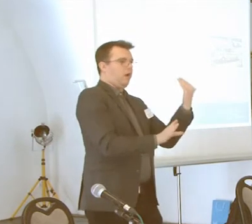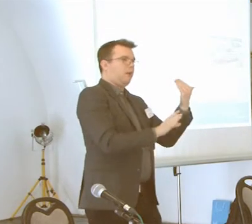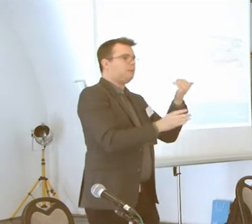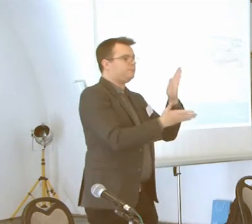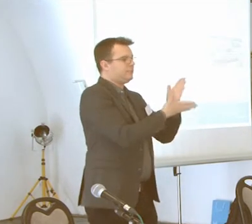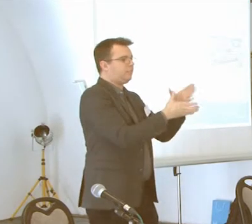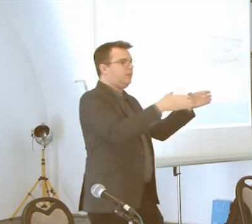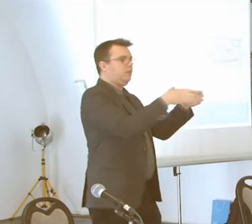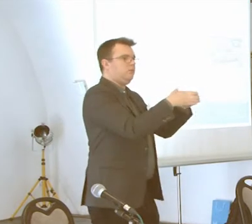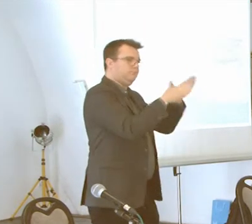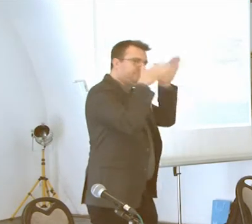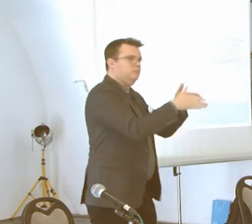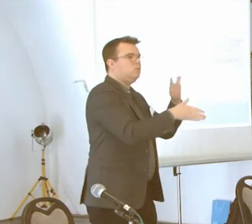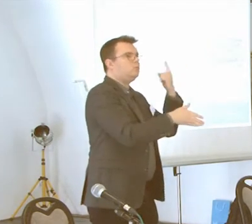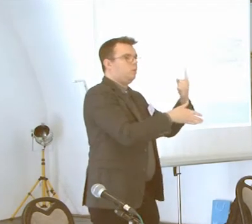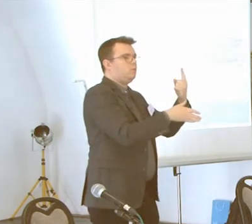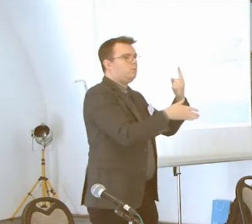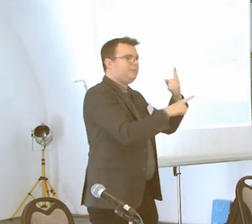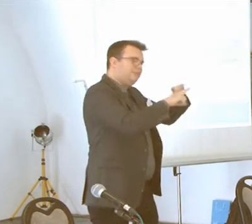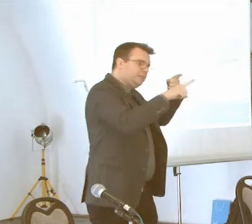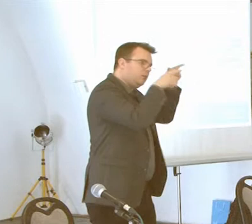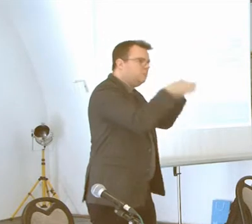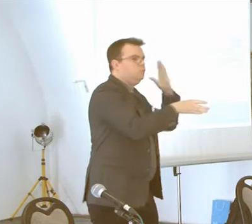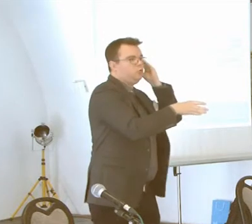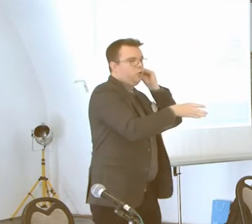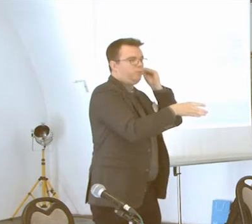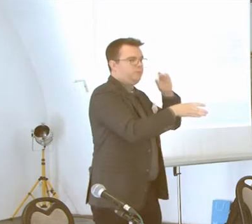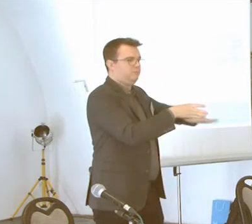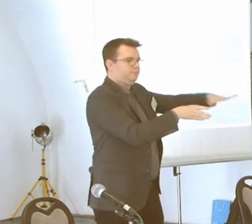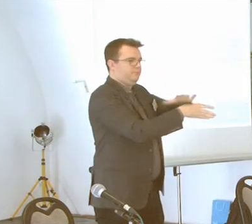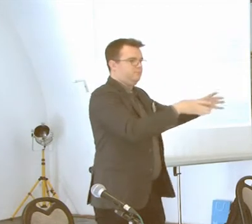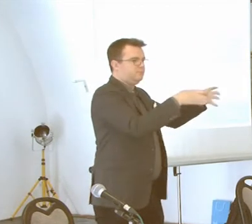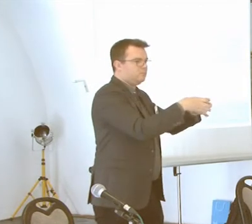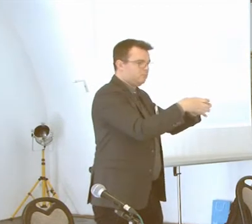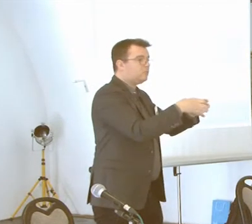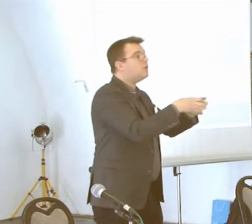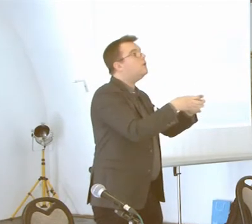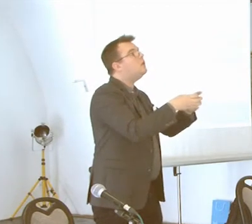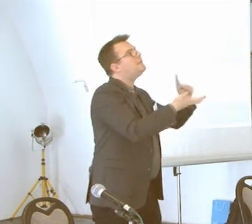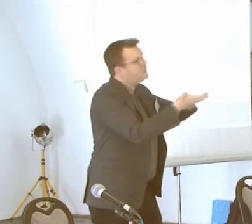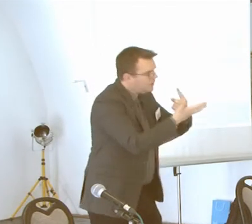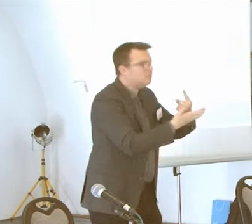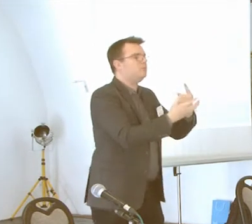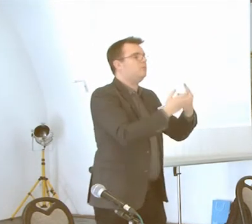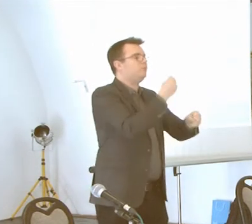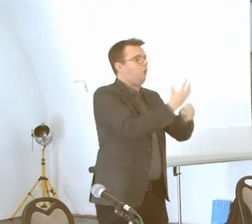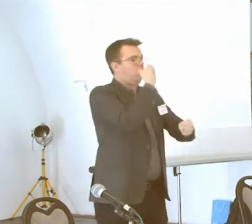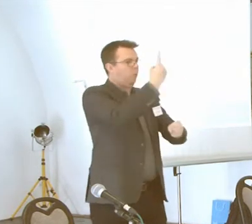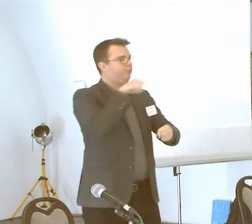Denmark has one group especially taking care of deaf people in psychiatric treatment,